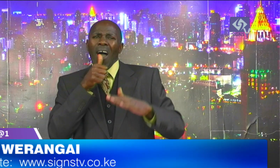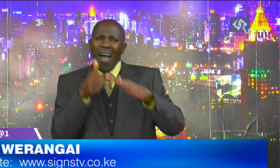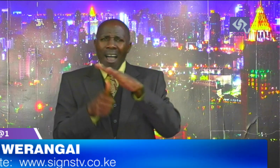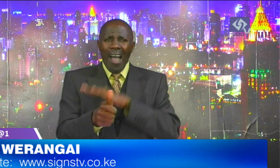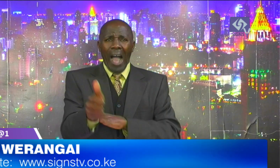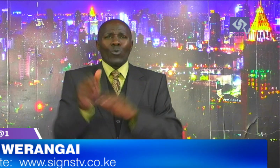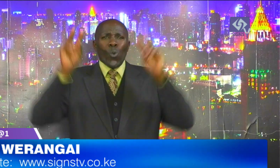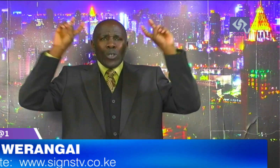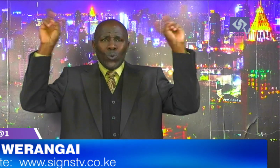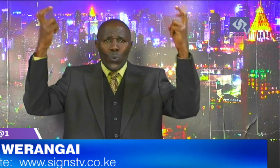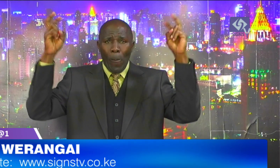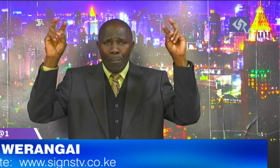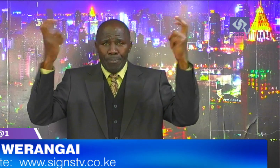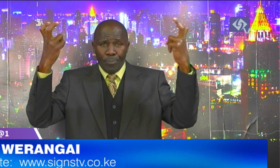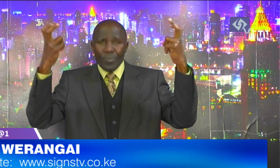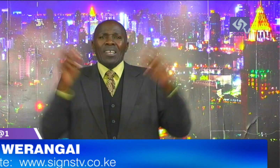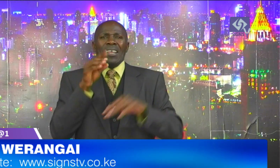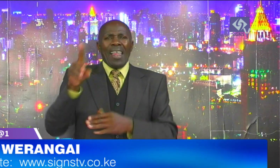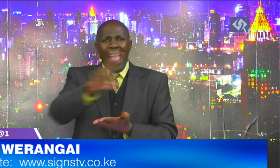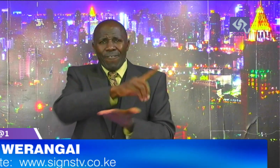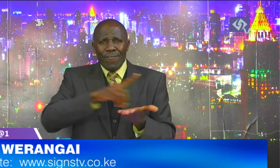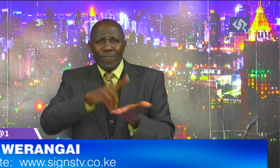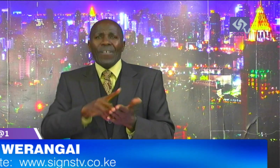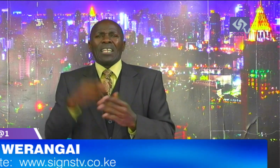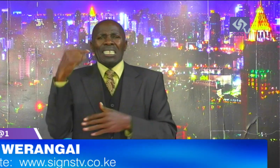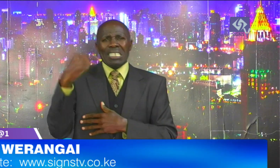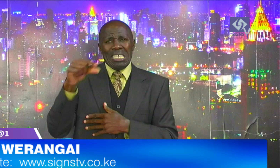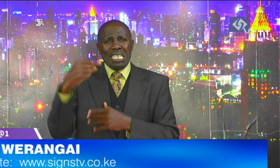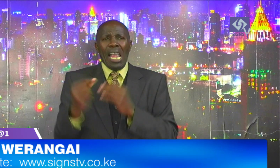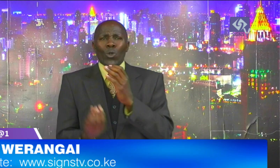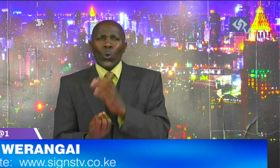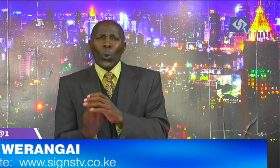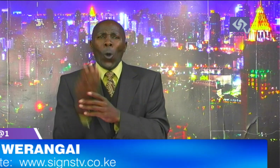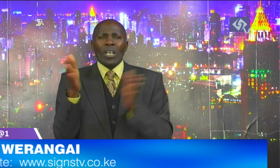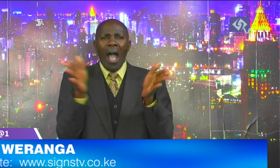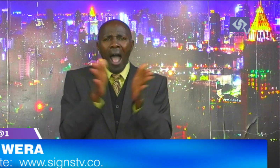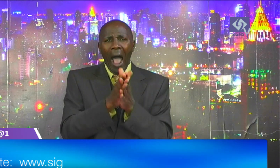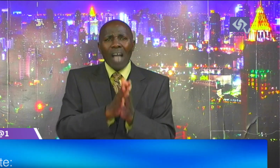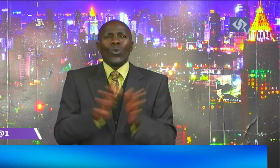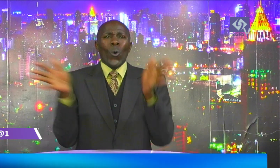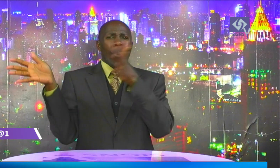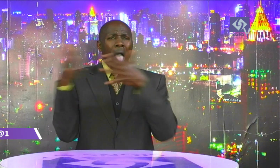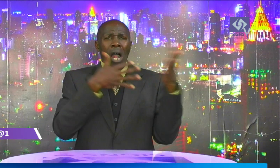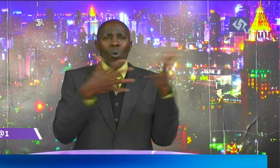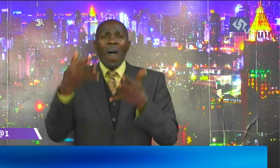summit is being held under the theme of driving green growth and climate finance solution